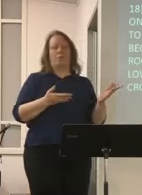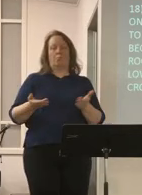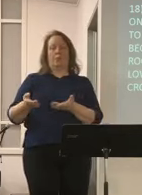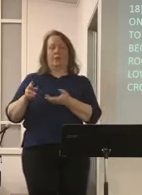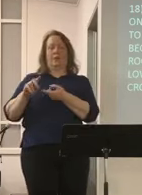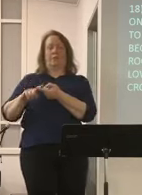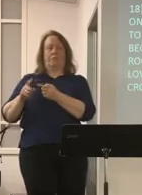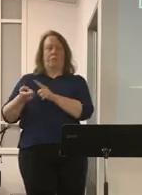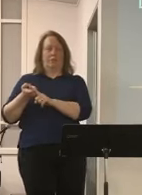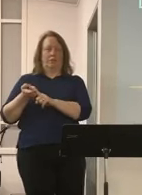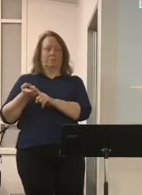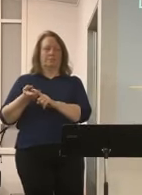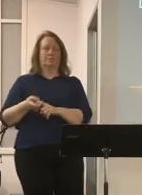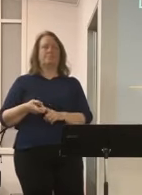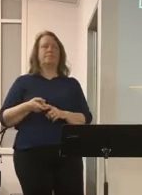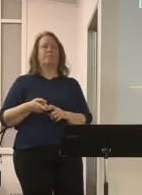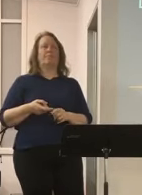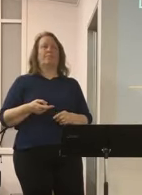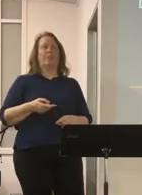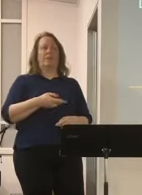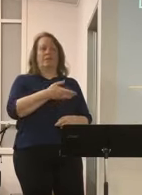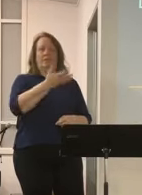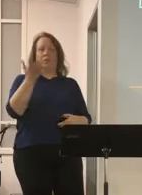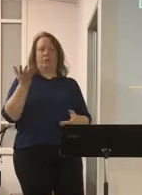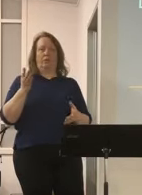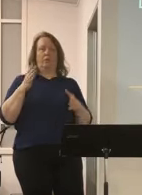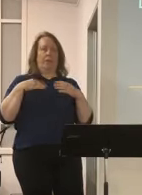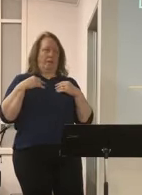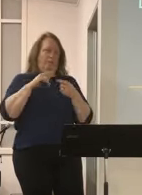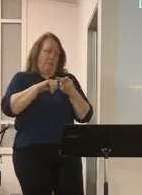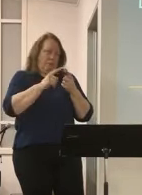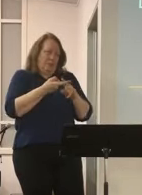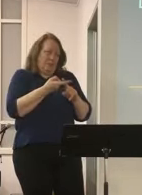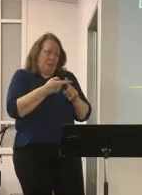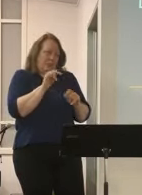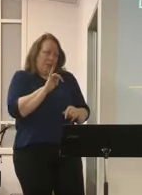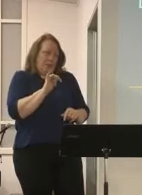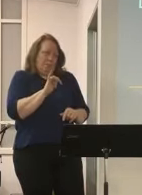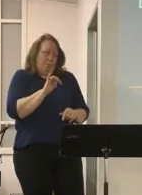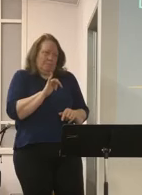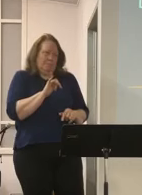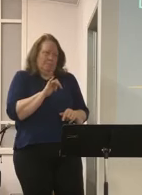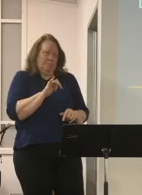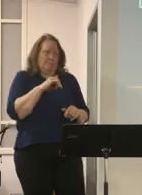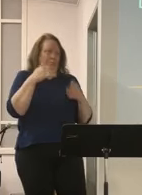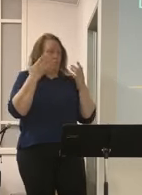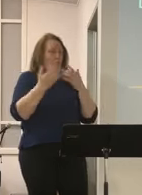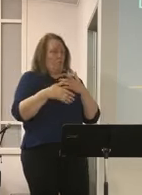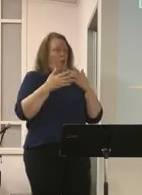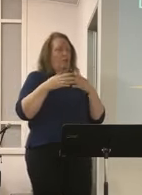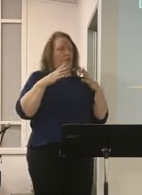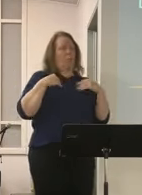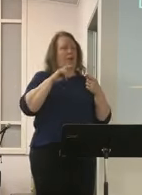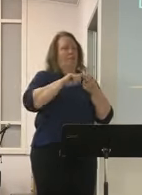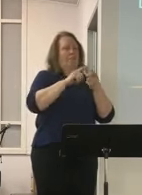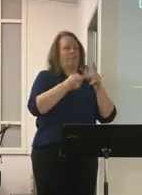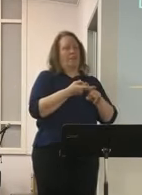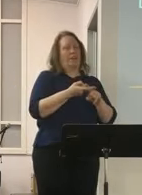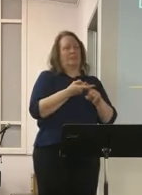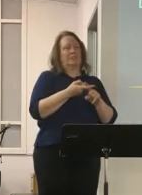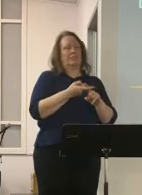buddy. And so, I just want to say, do you have any friends like this? Mm-hmm. Man, wouldn't it be great to have friends that